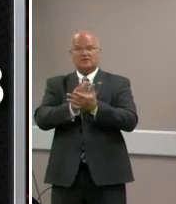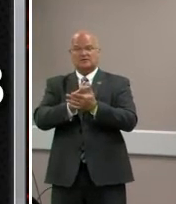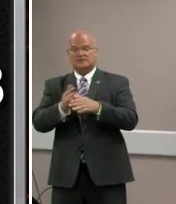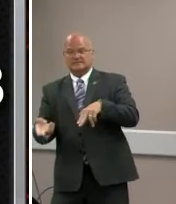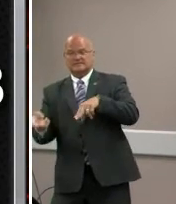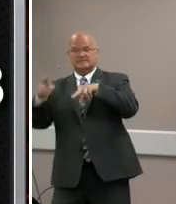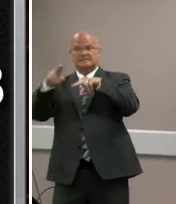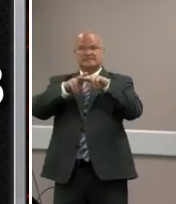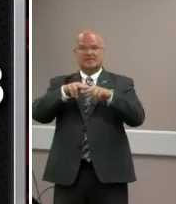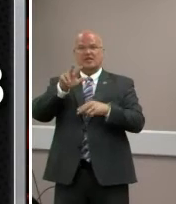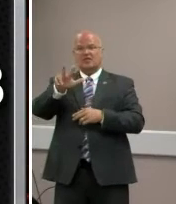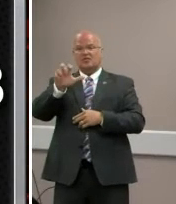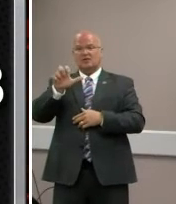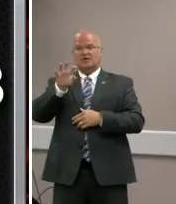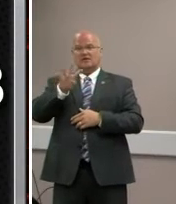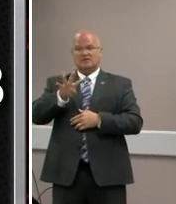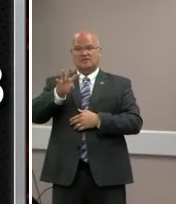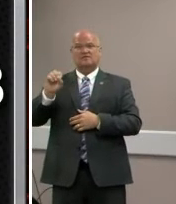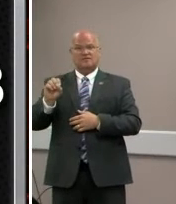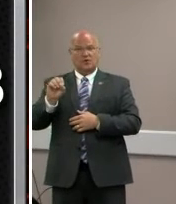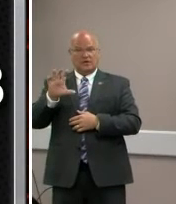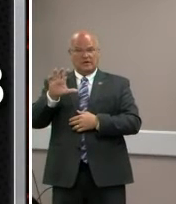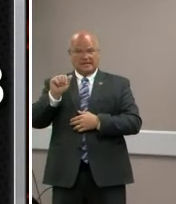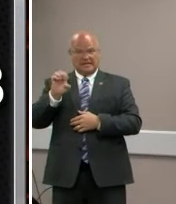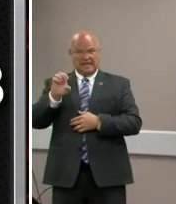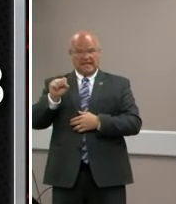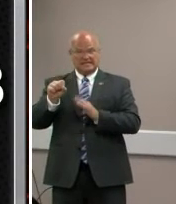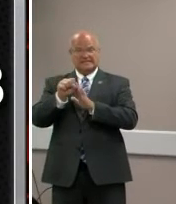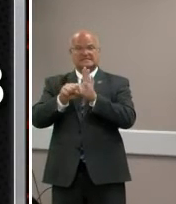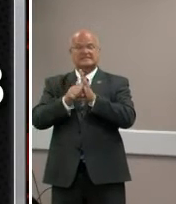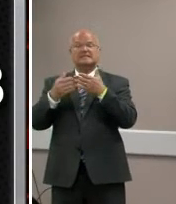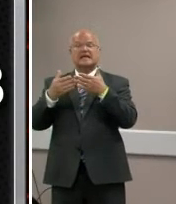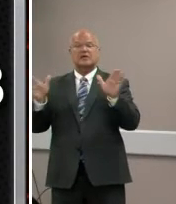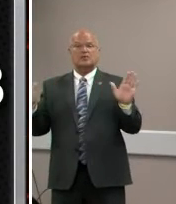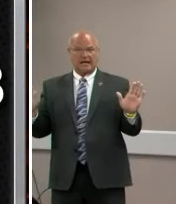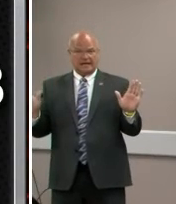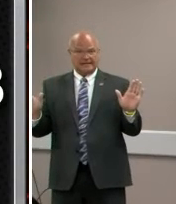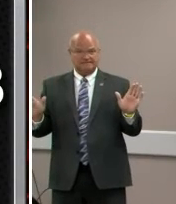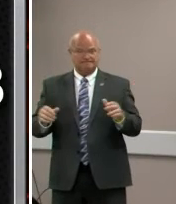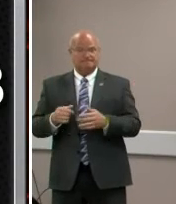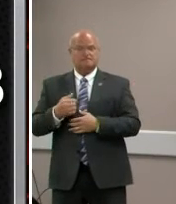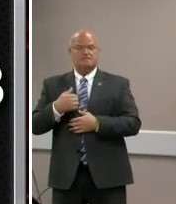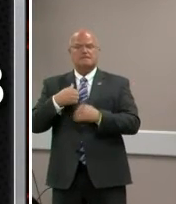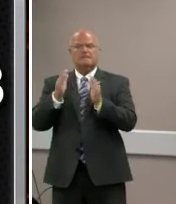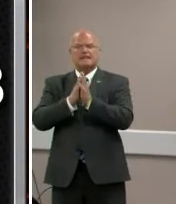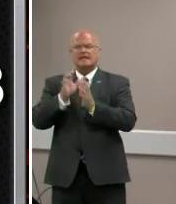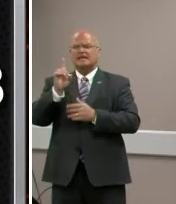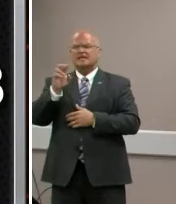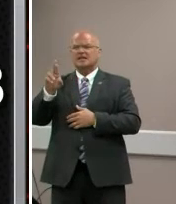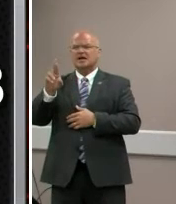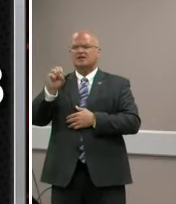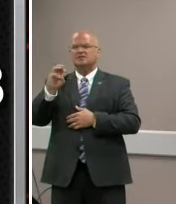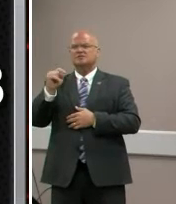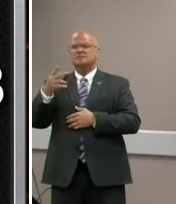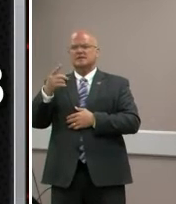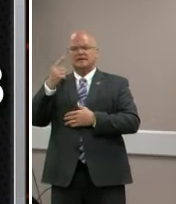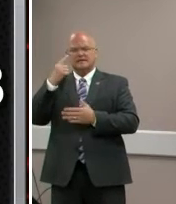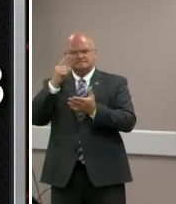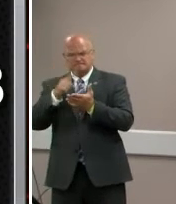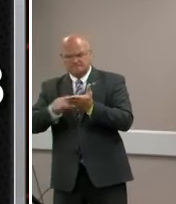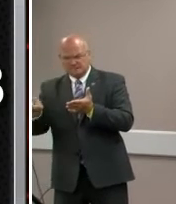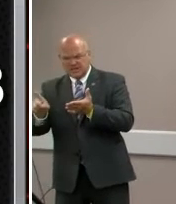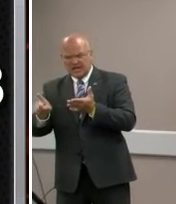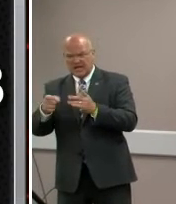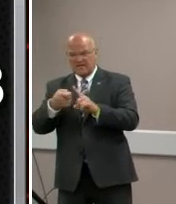we've had an additional 340 cases statewide. I asked Dr. Smith to check, and he verified